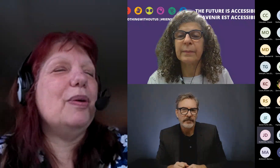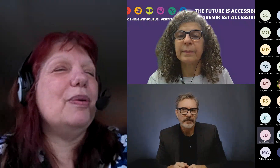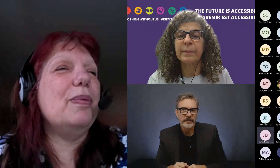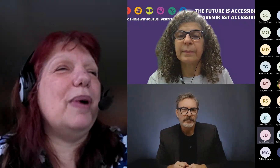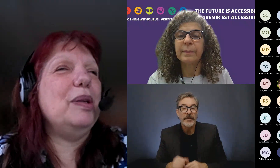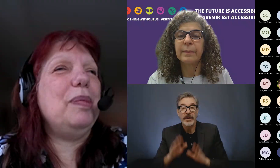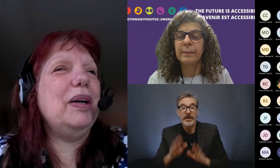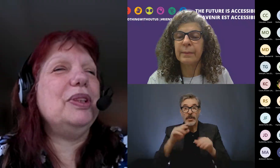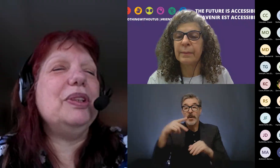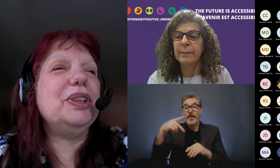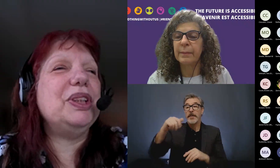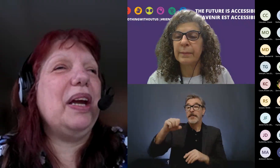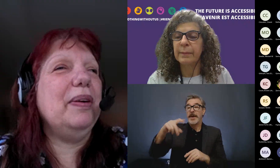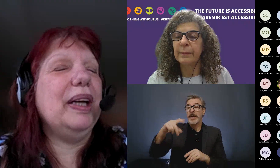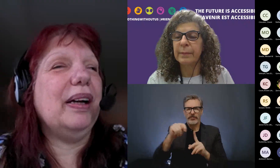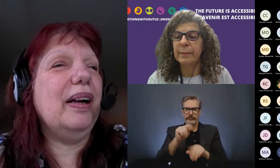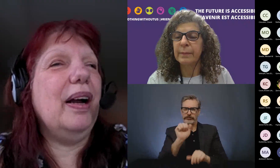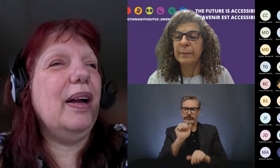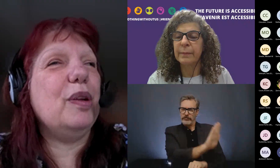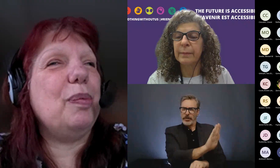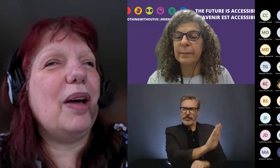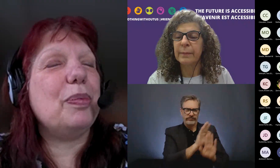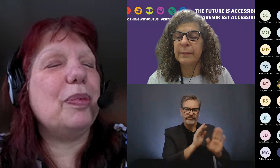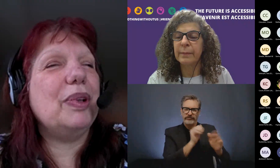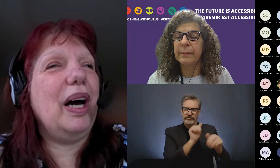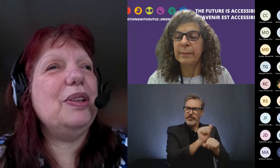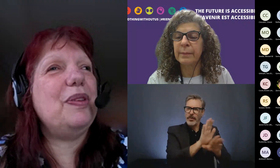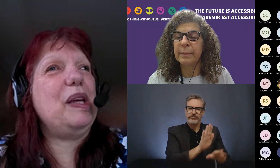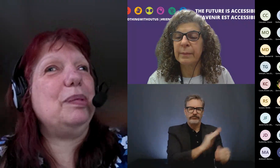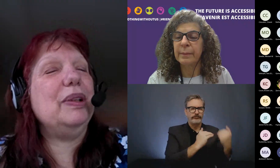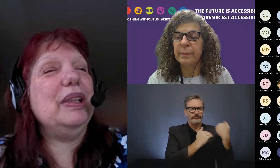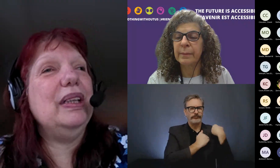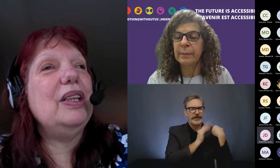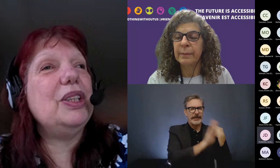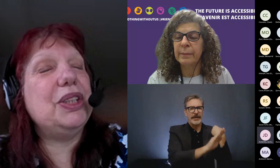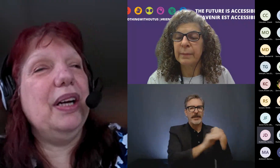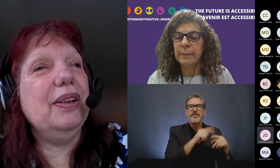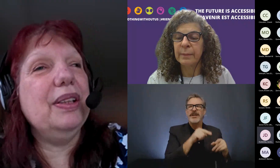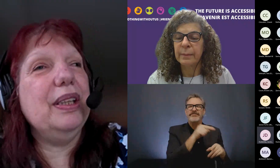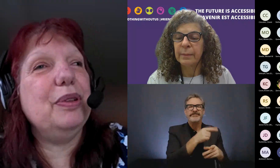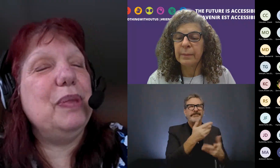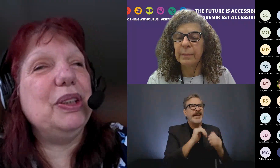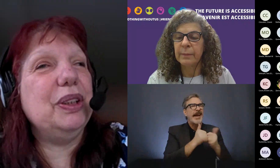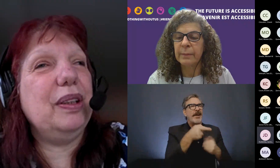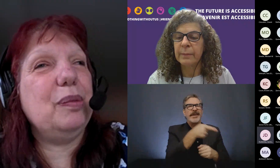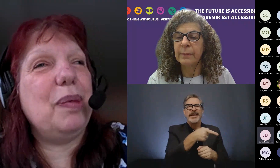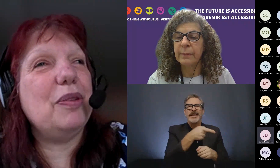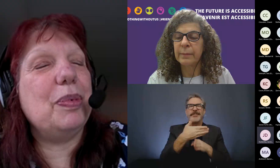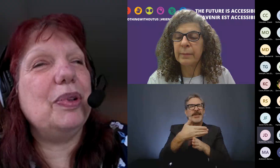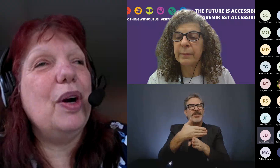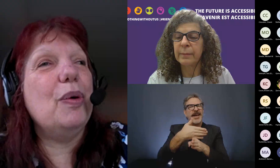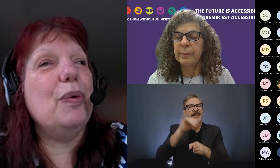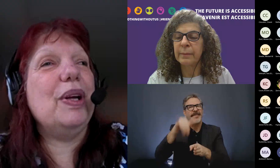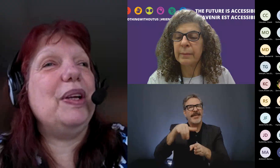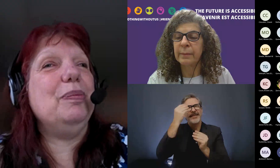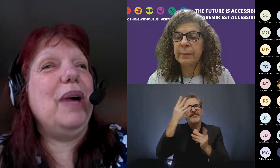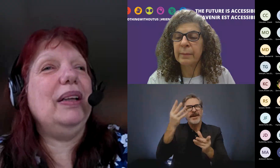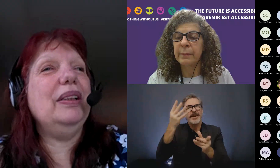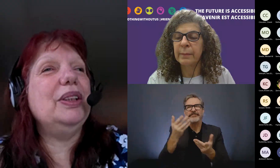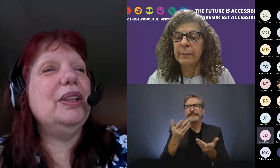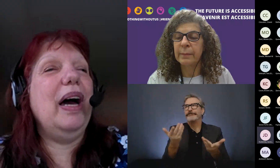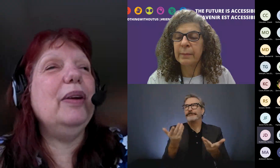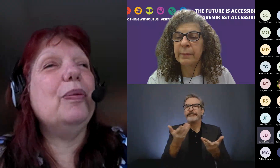passport. What about sharing the passport? How does the employee share the information on the passport with